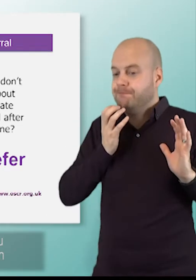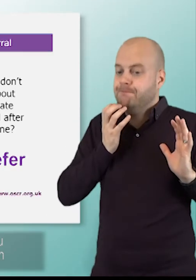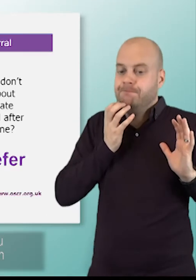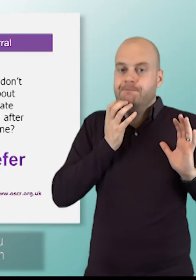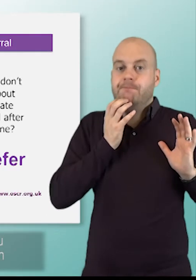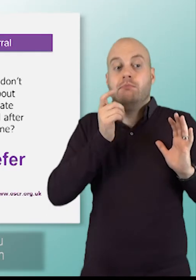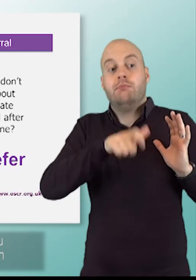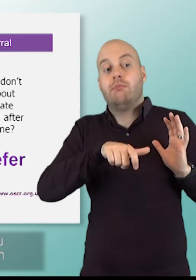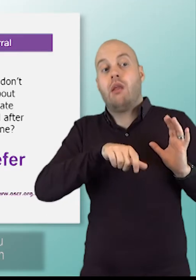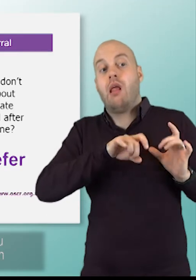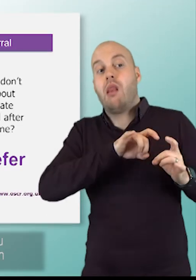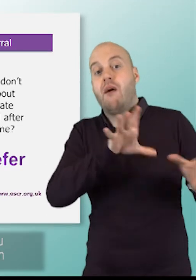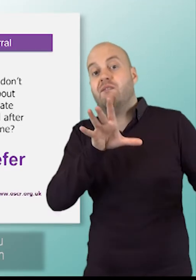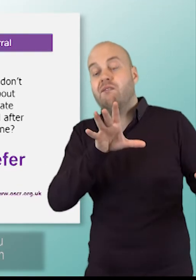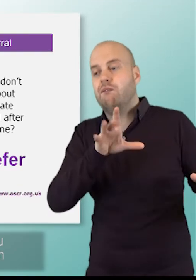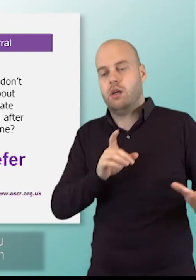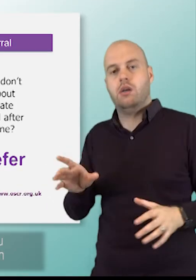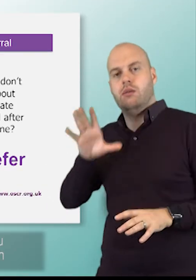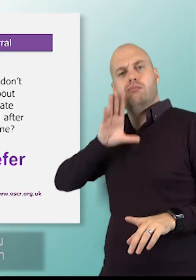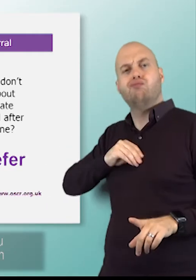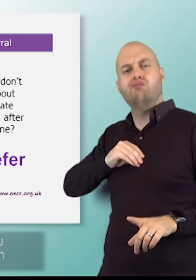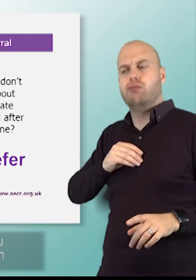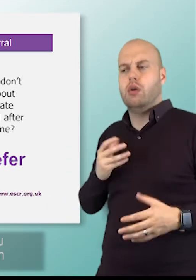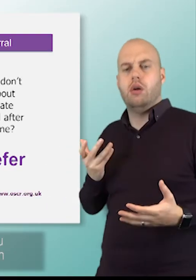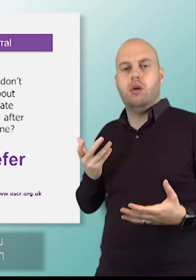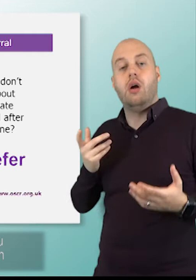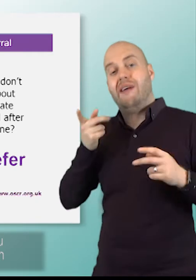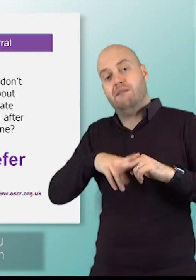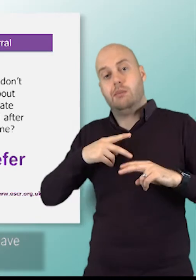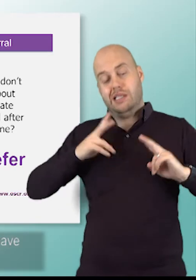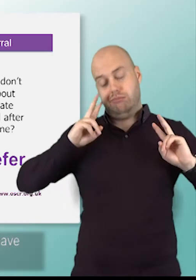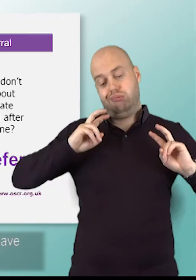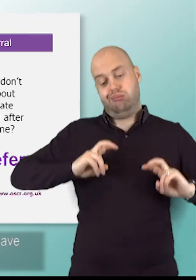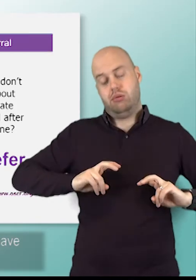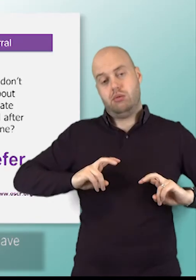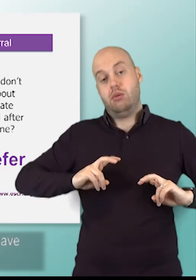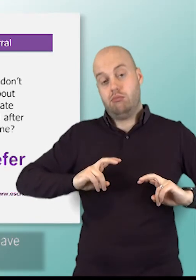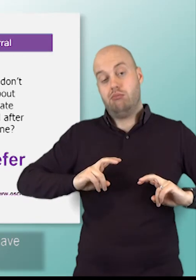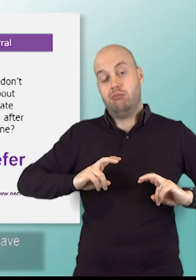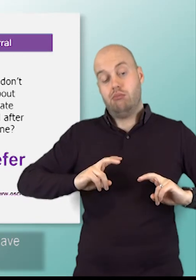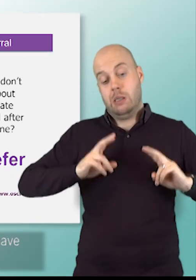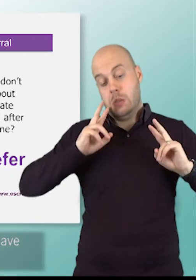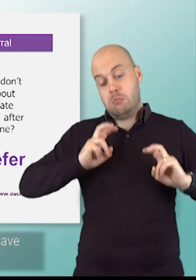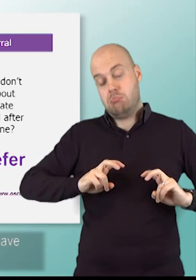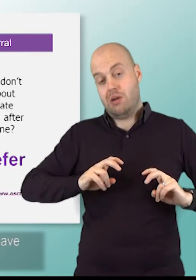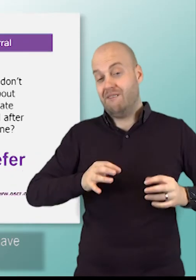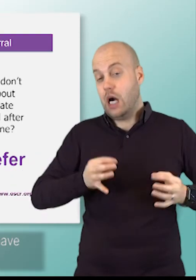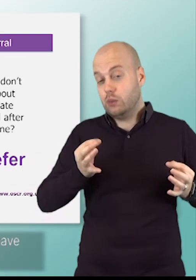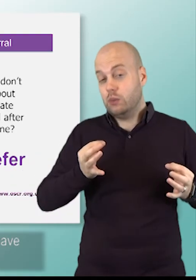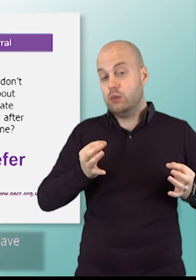allegations are made, you investigate that allegation, and if your conclusion is that at the end of